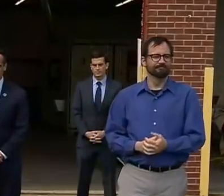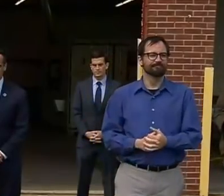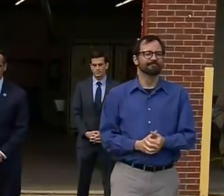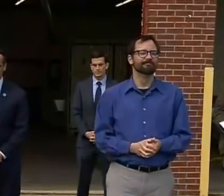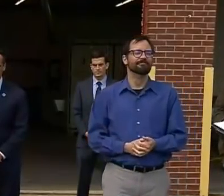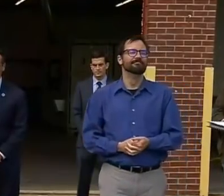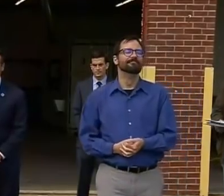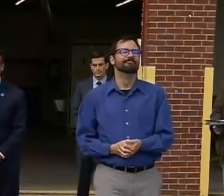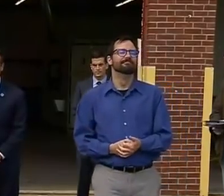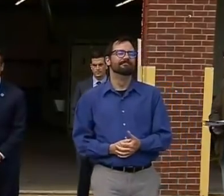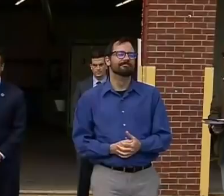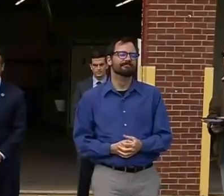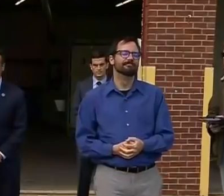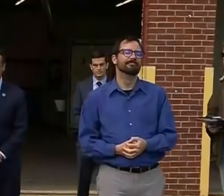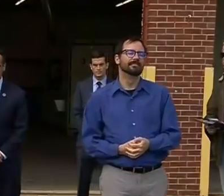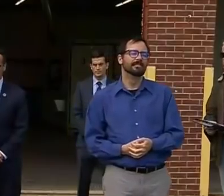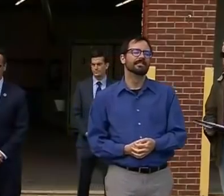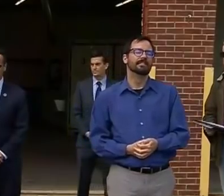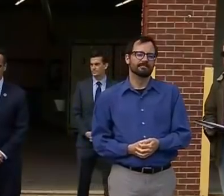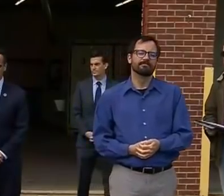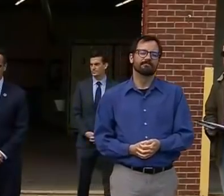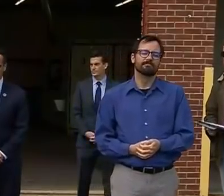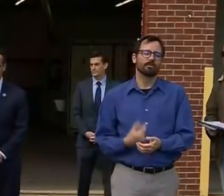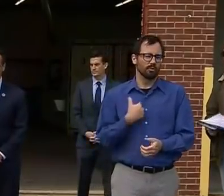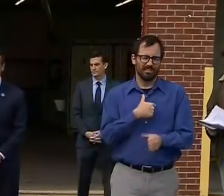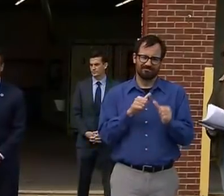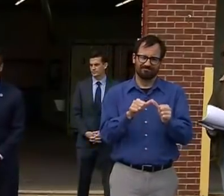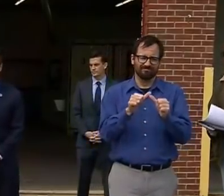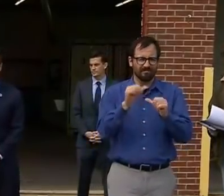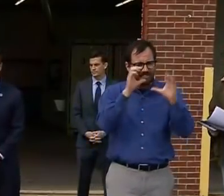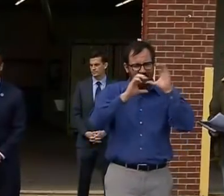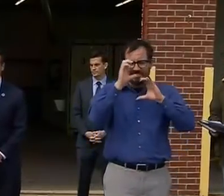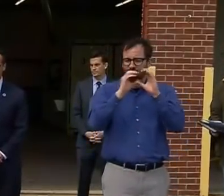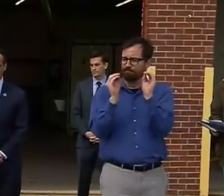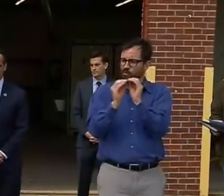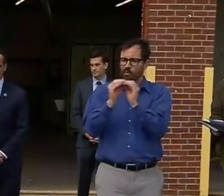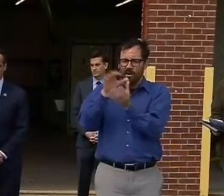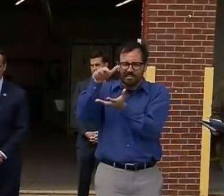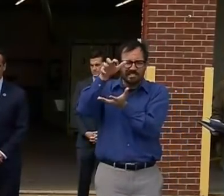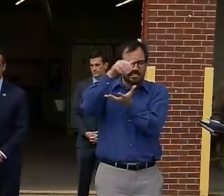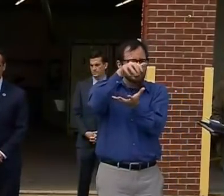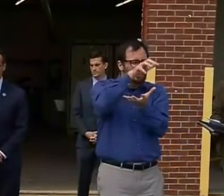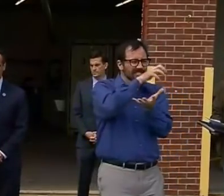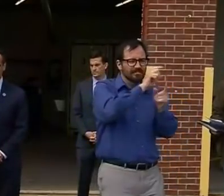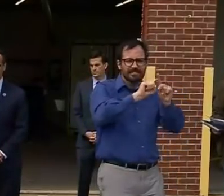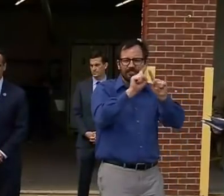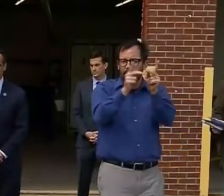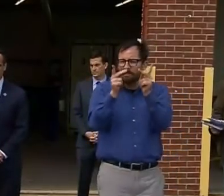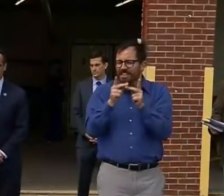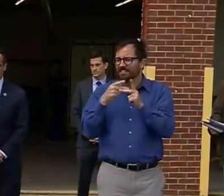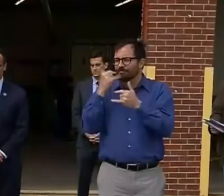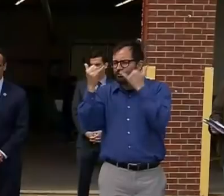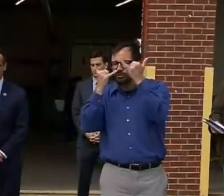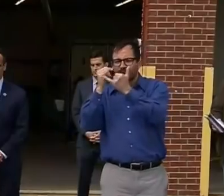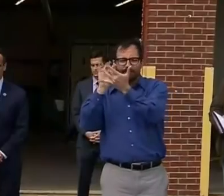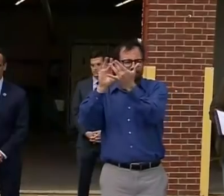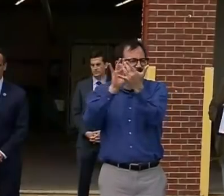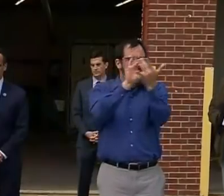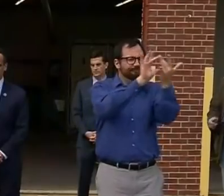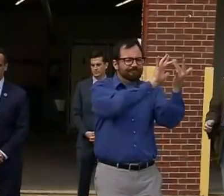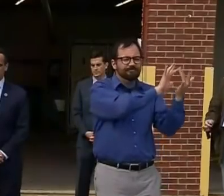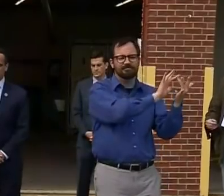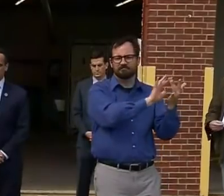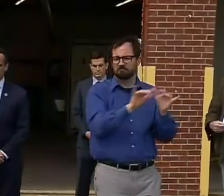in order to get more to the people that are battling this disease head on. But today, Lieutenant Governor Polito, Mayor Joe